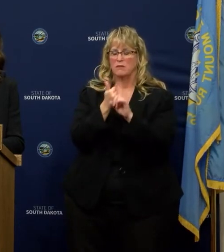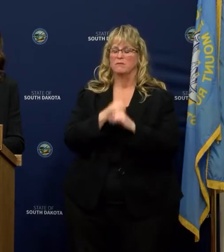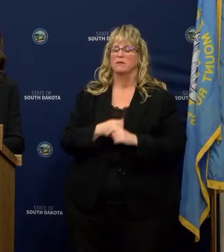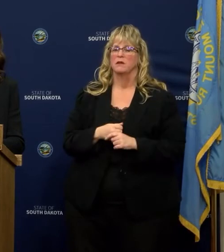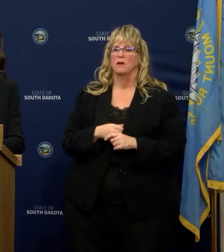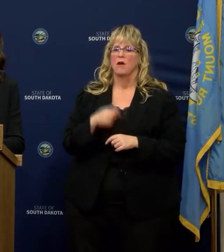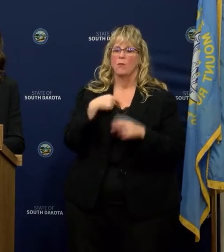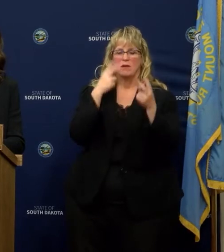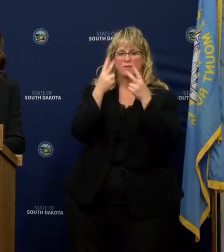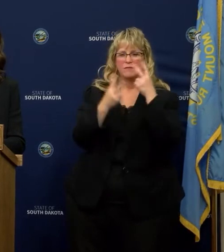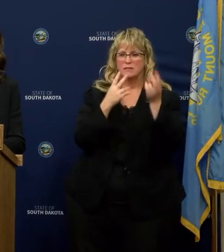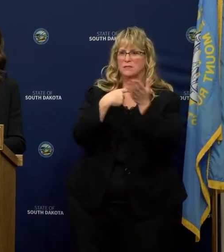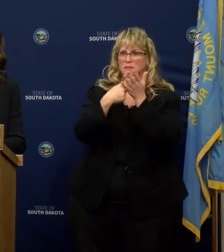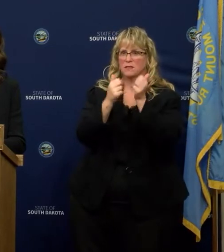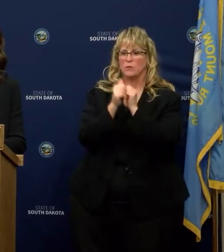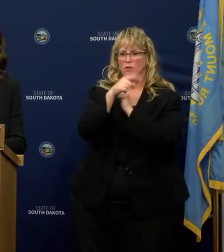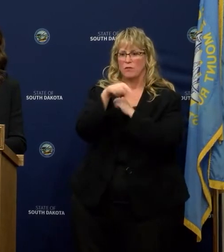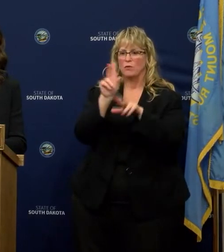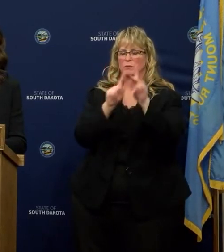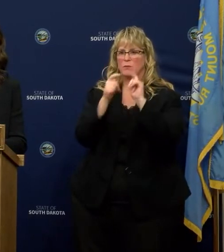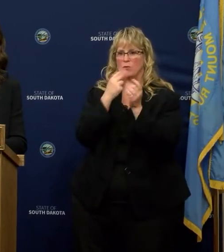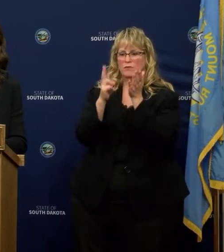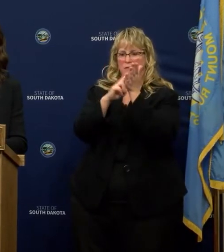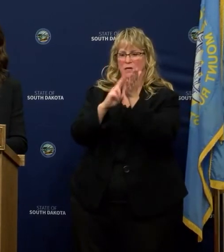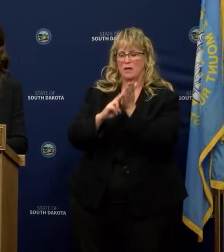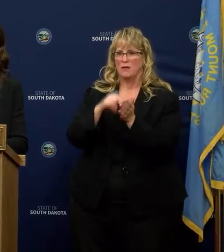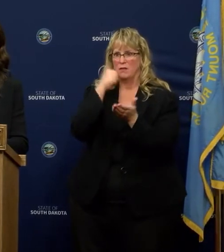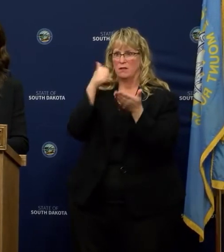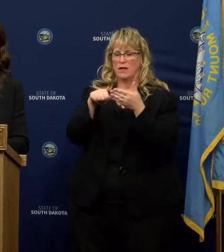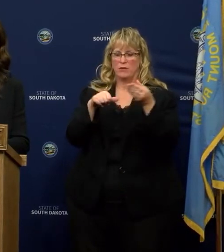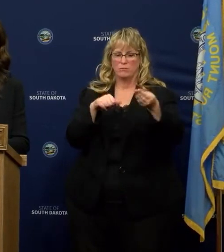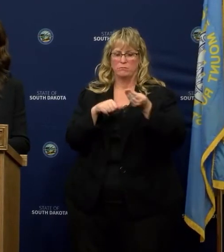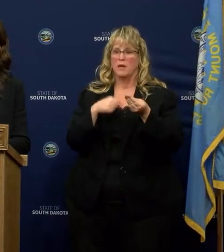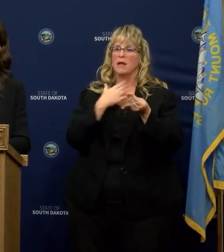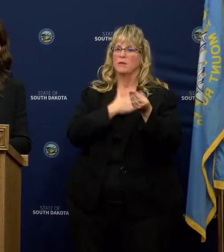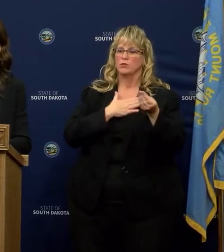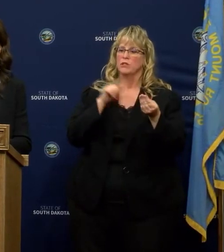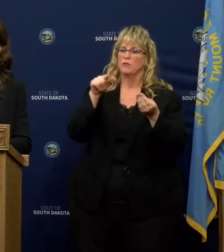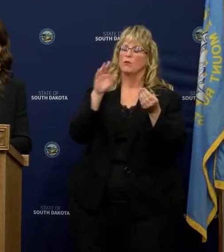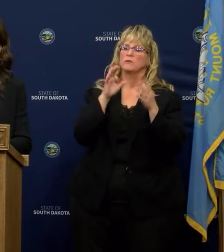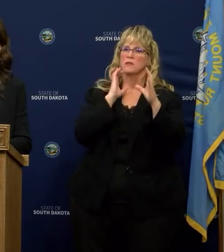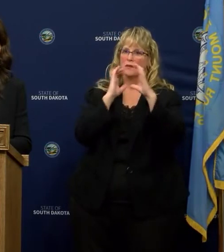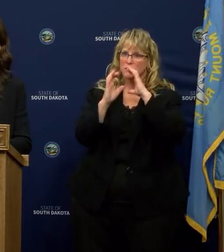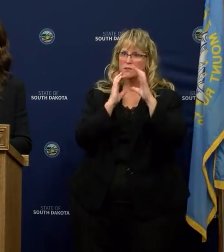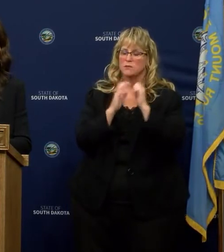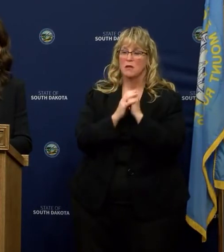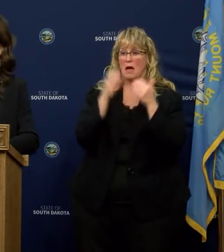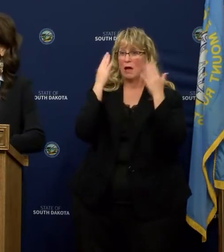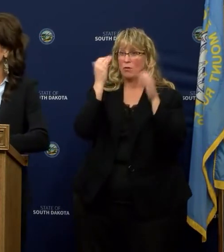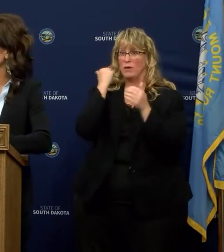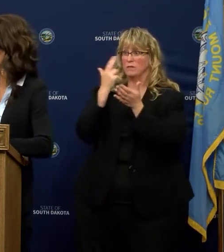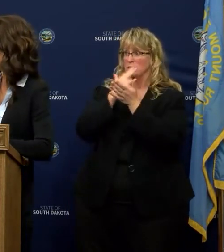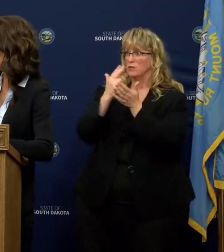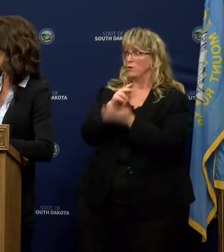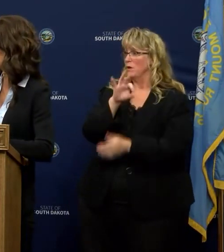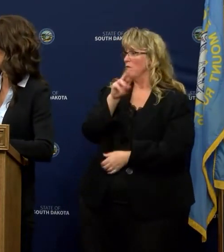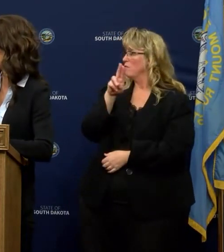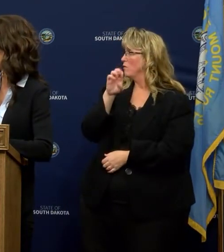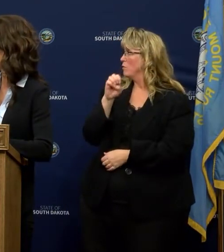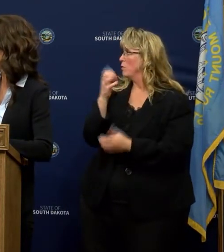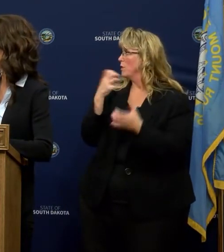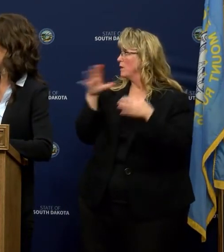have visited with some of those folks that have signed on to that letter and appreciated those conversations. I don't know if Secretary Flute has anything